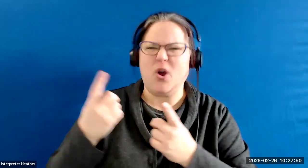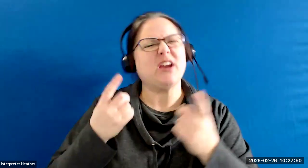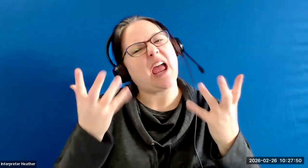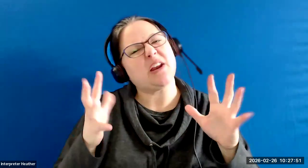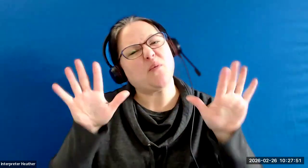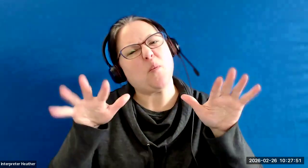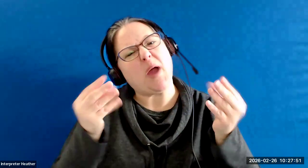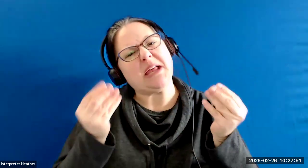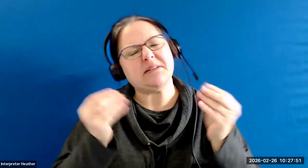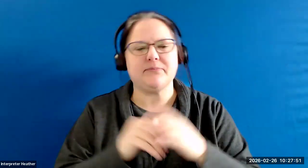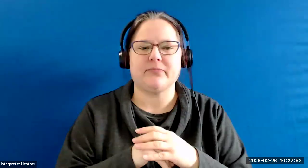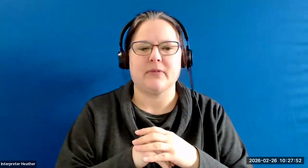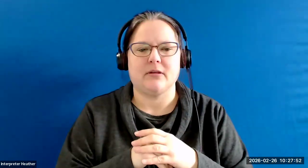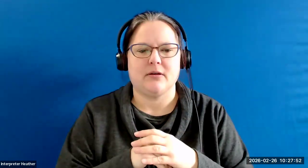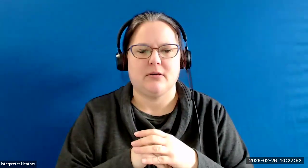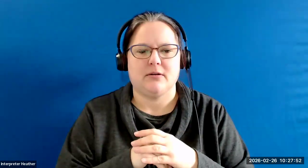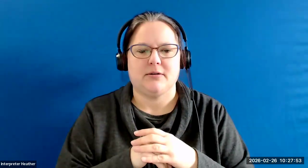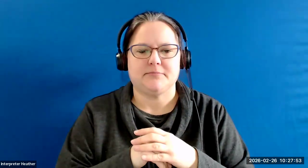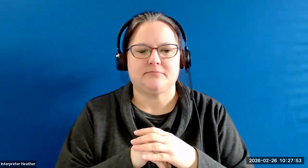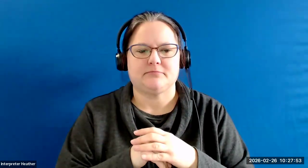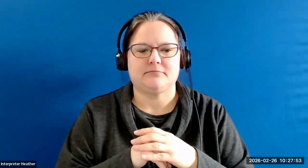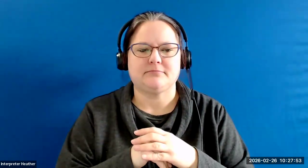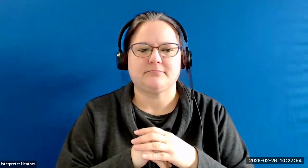wet. Um, but